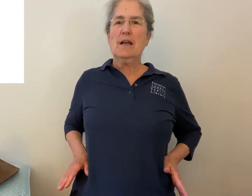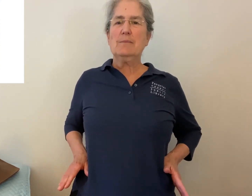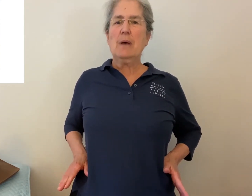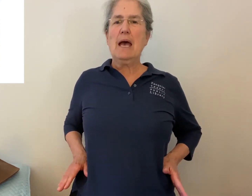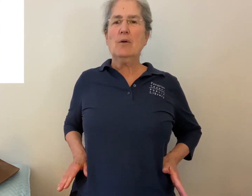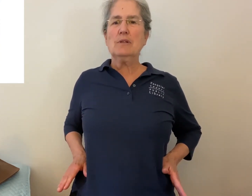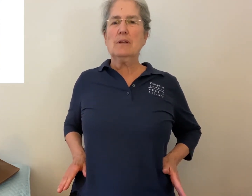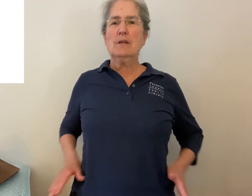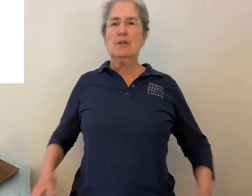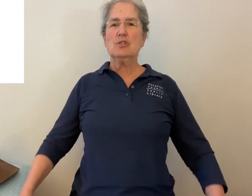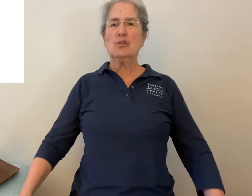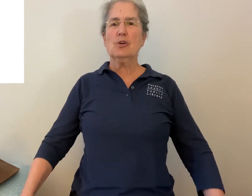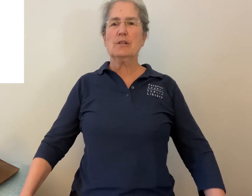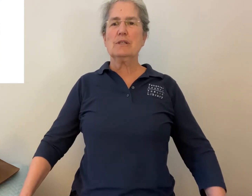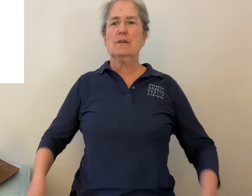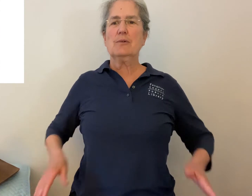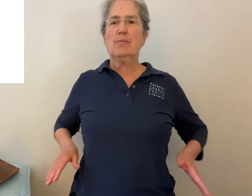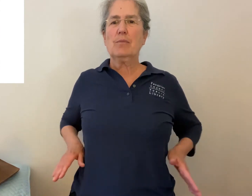come out skirt.